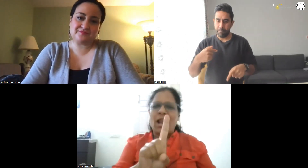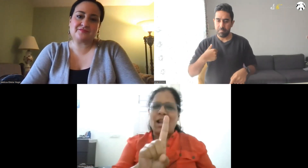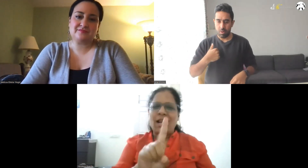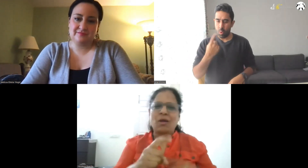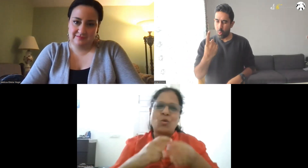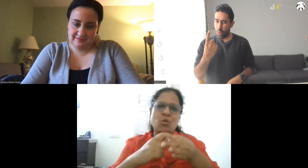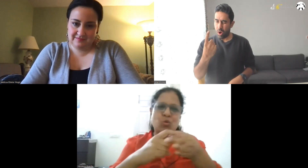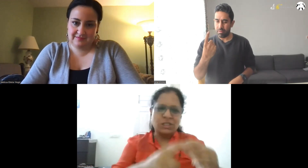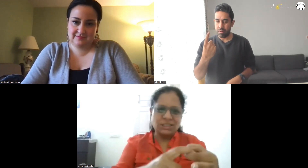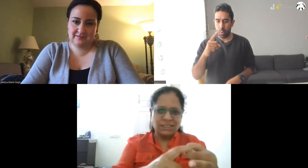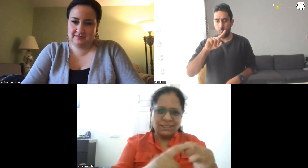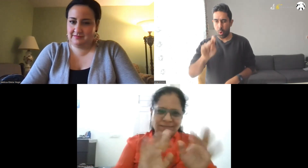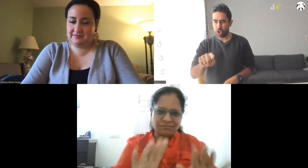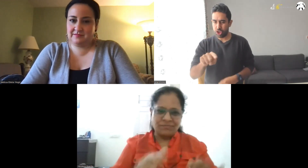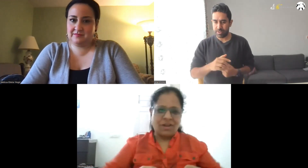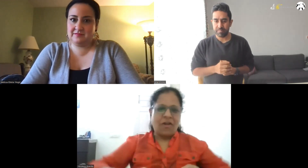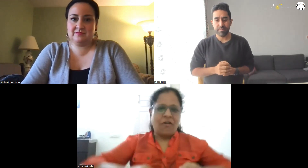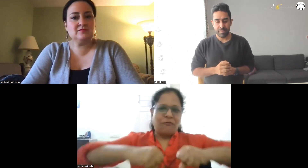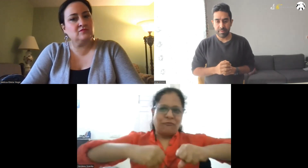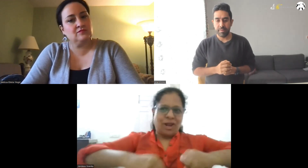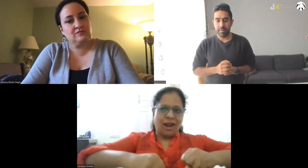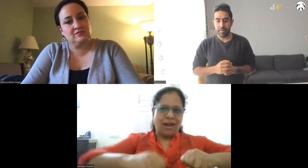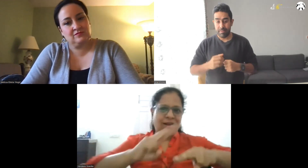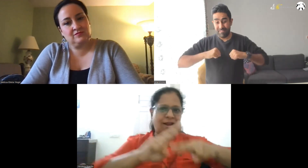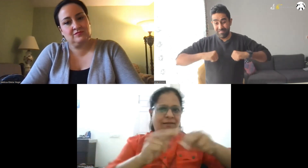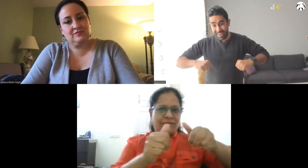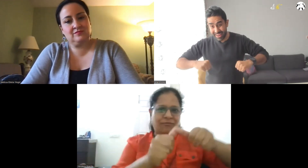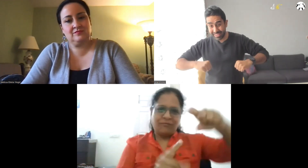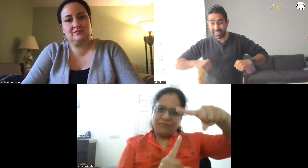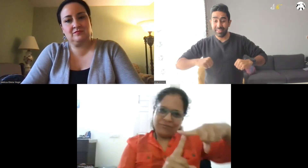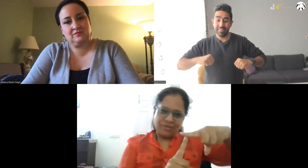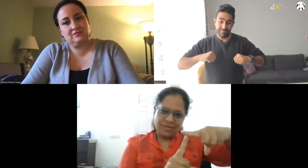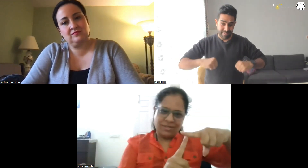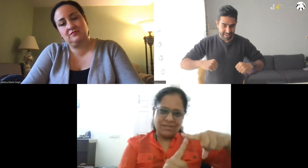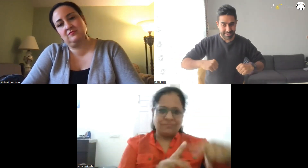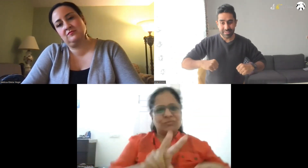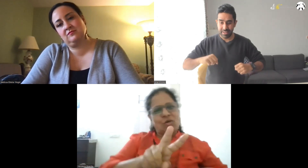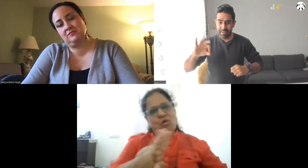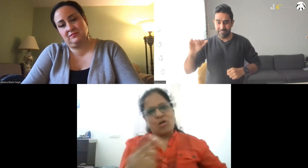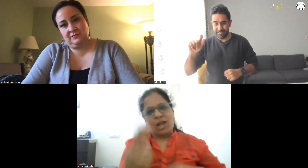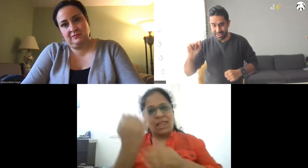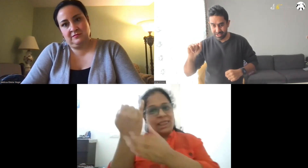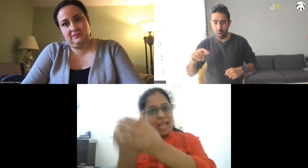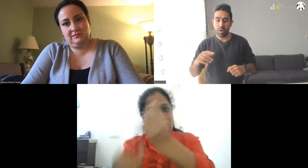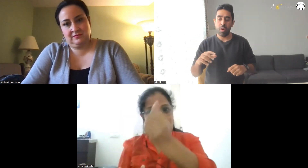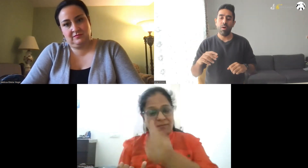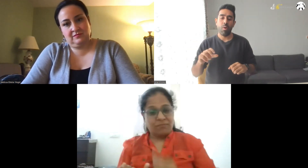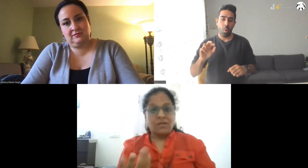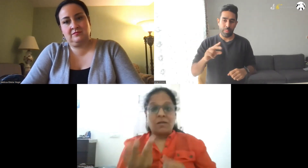is really, but I have one question. If we are fat, or if we